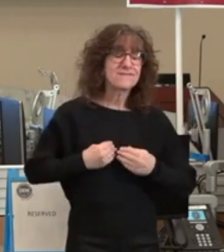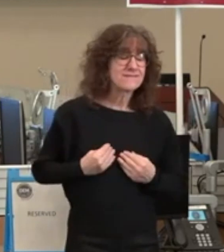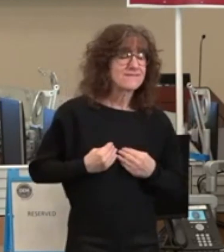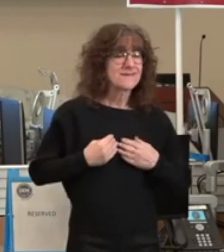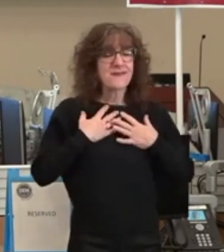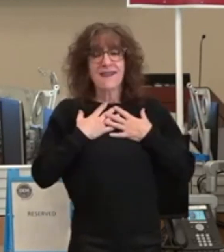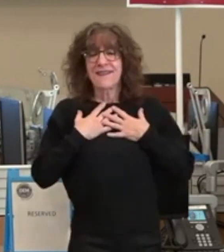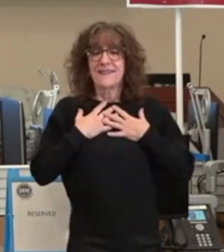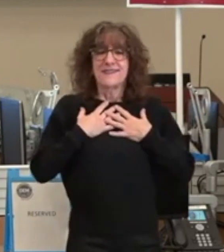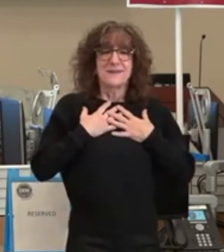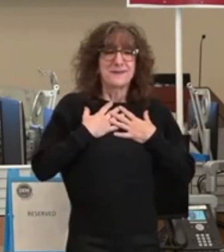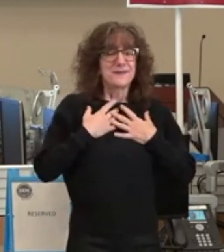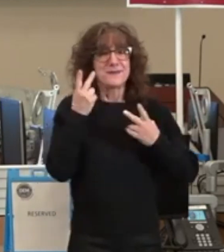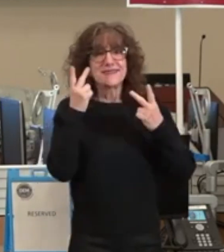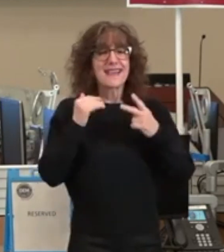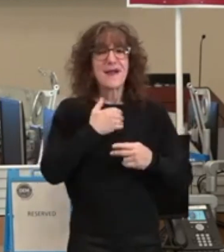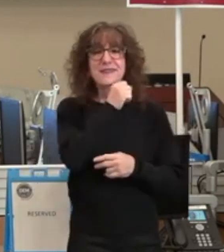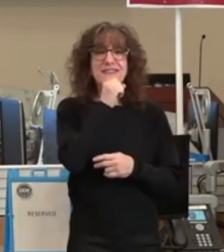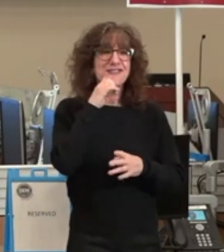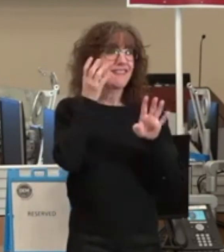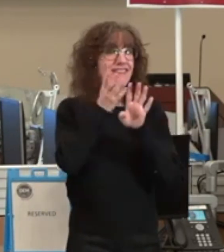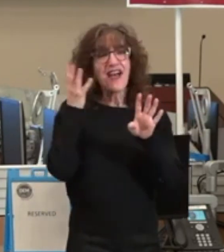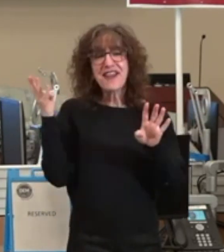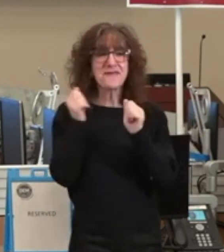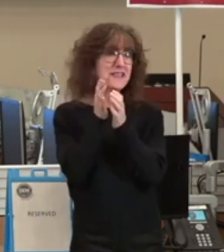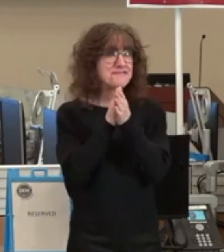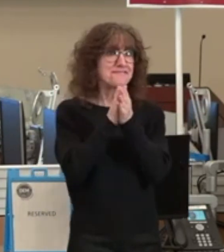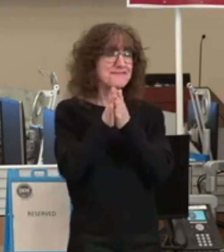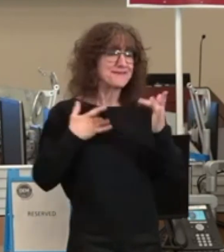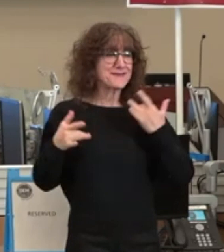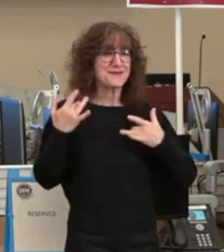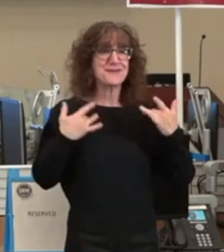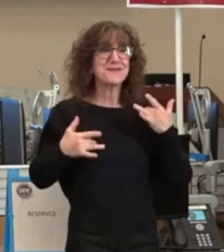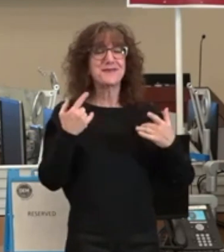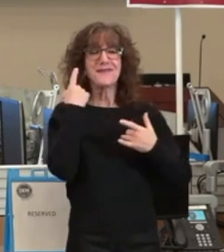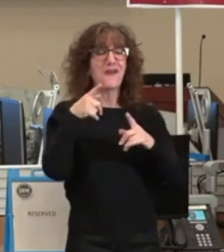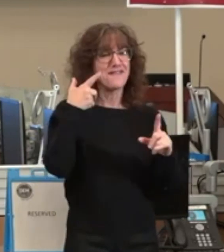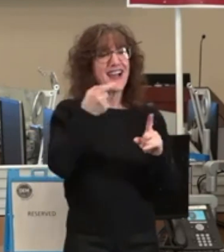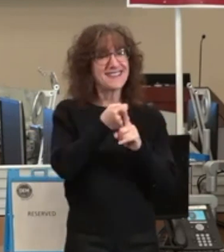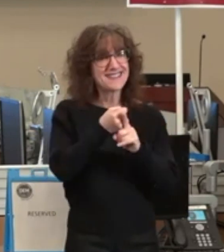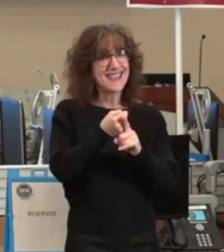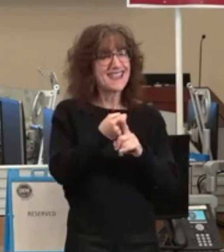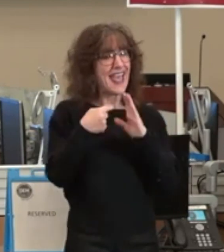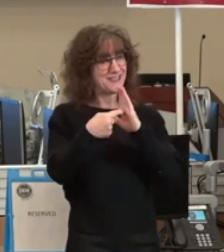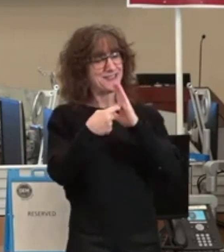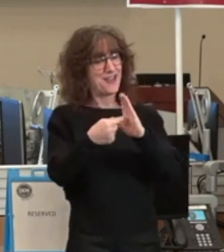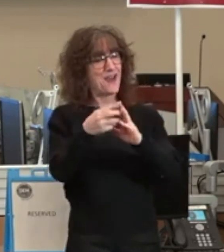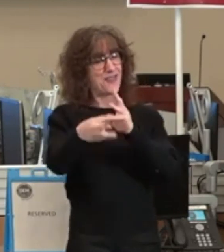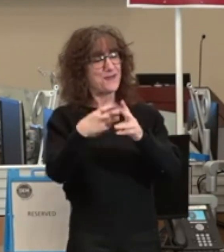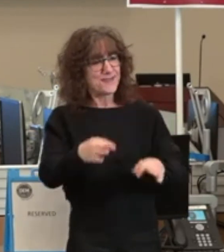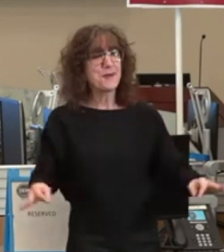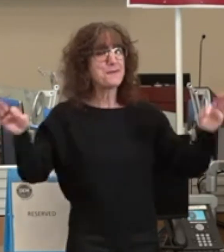inspiring, especially to see our seniors lined up with such enthusiasm to get vaccinated and show the world just